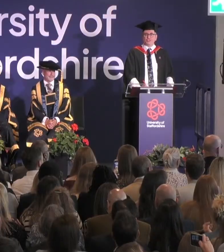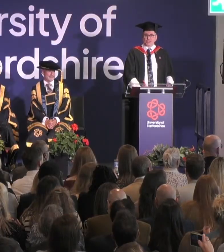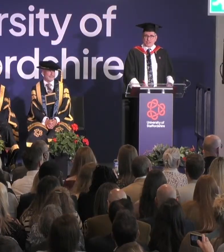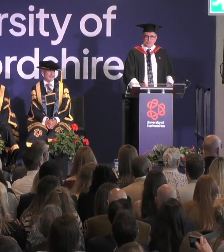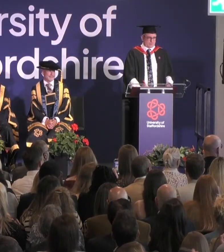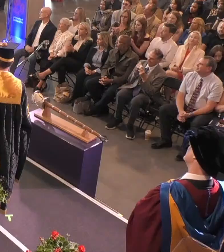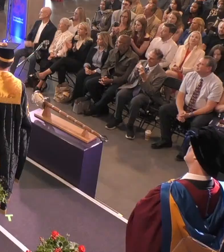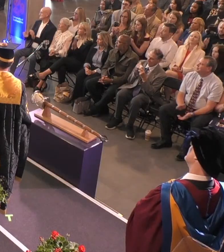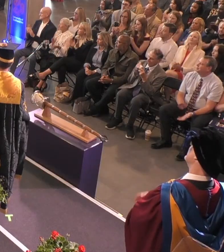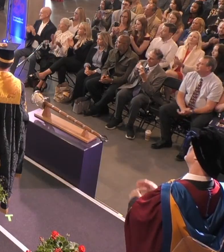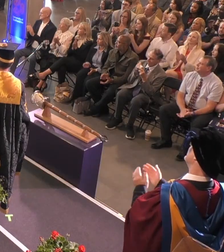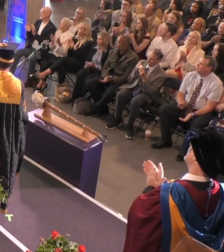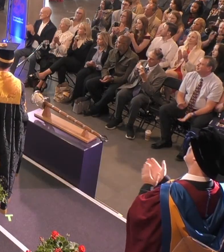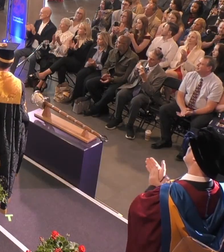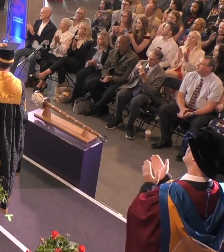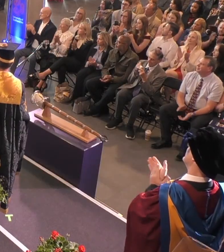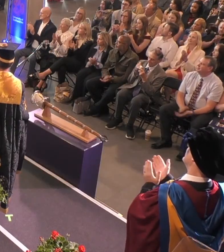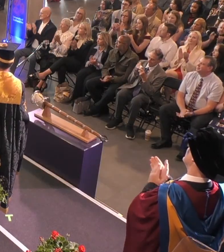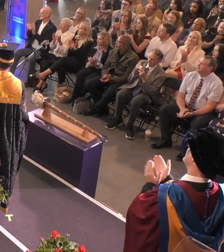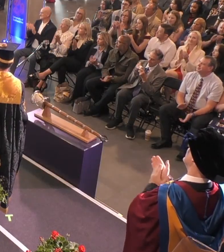Molly Dean.